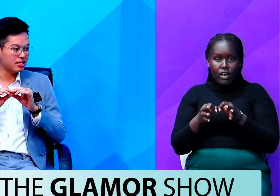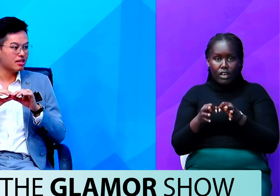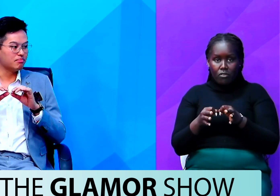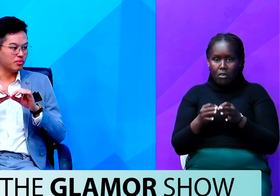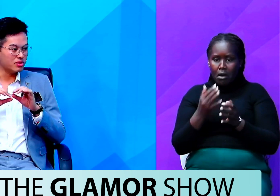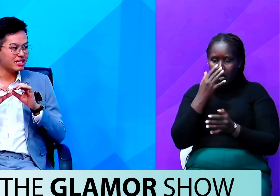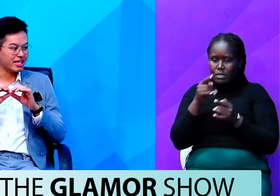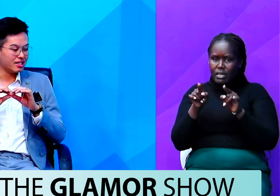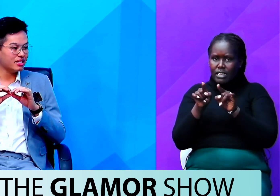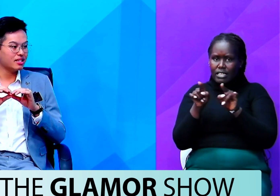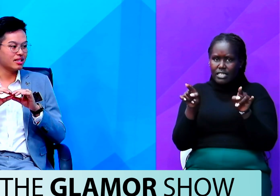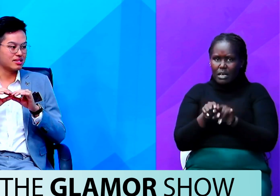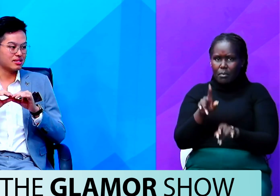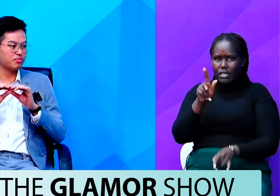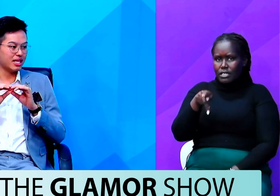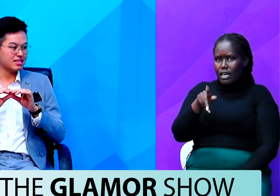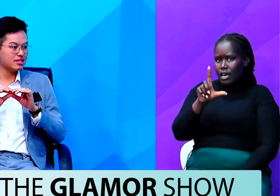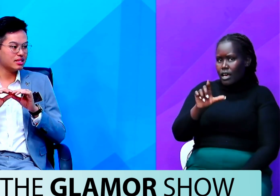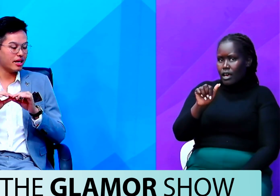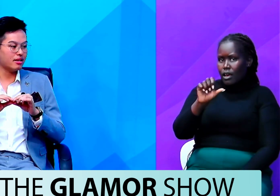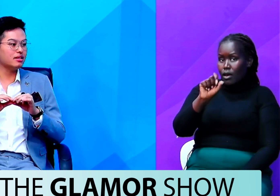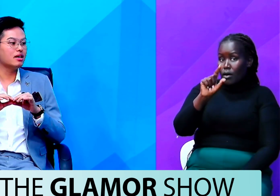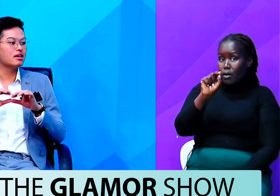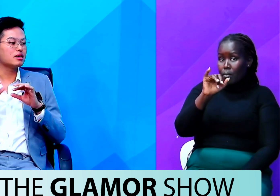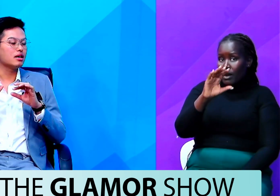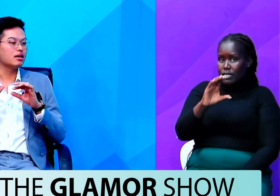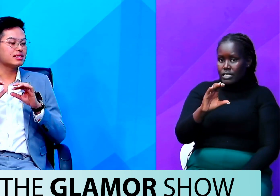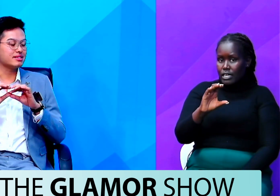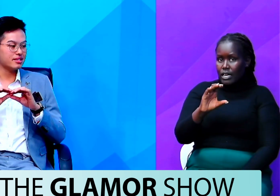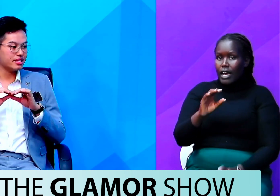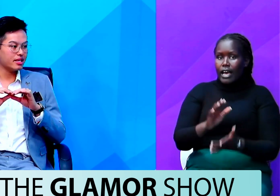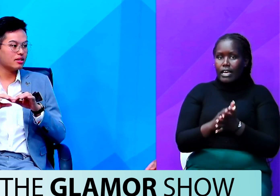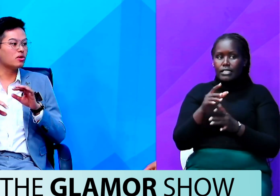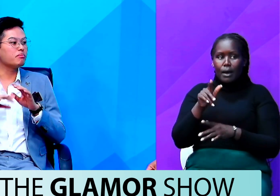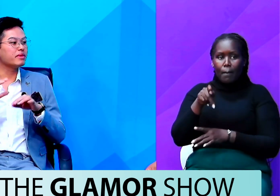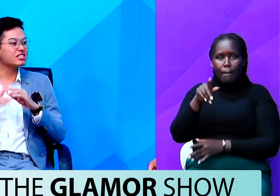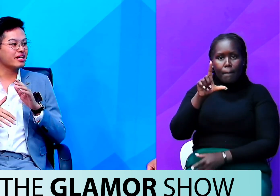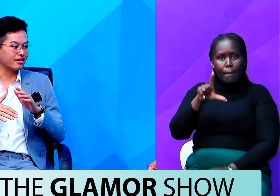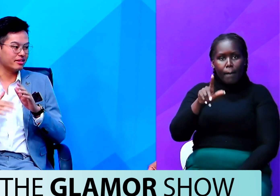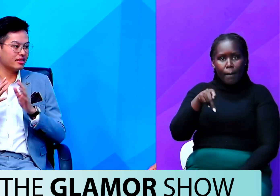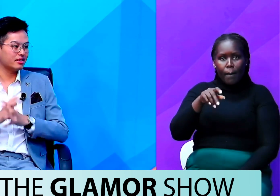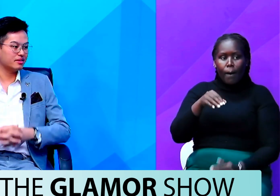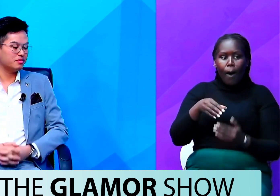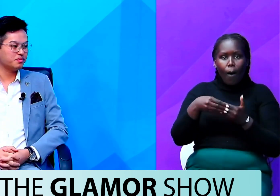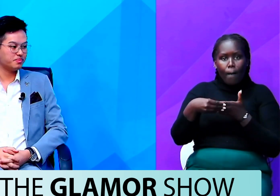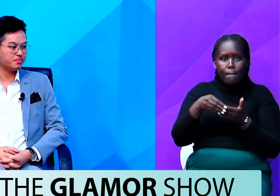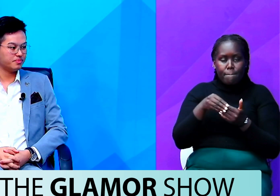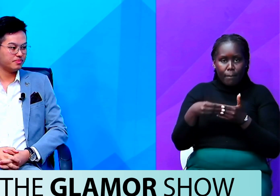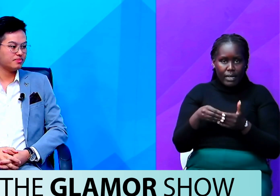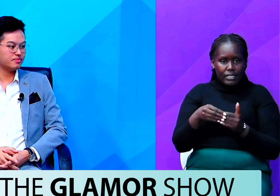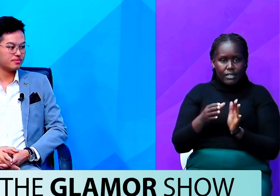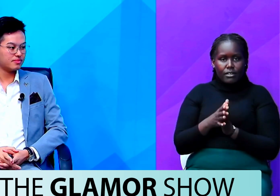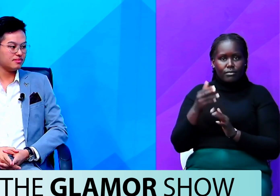plastic, most likely it's plastic hair, synthetic hair, or mixed hair.